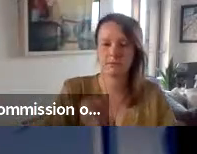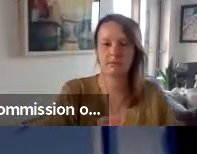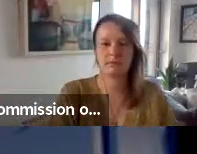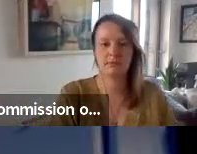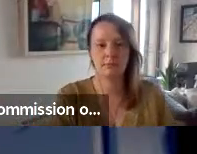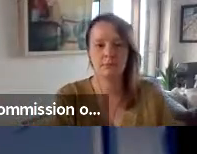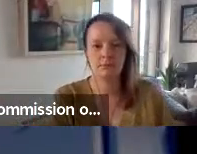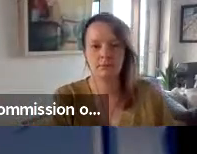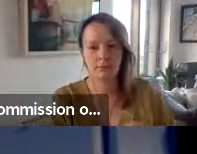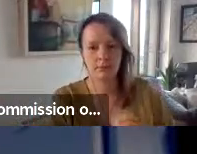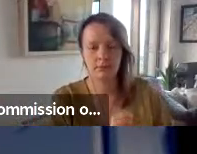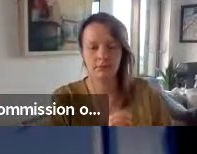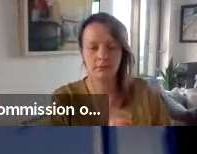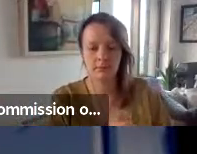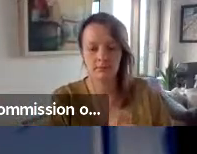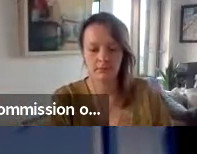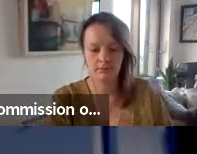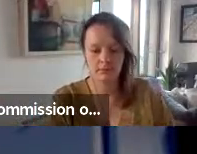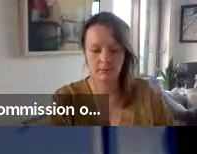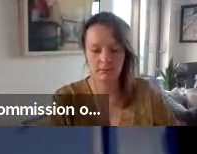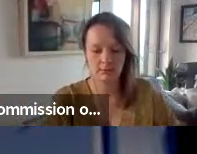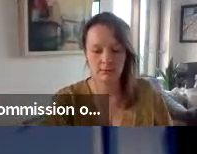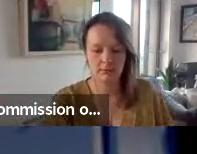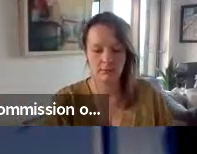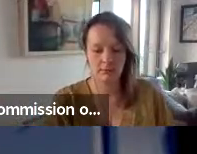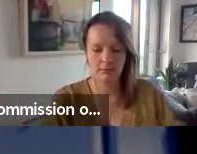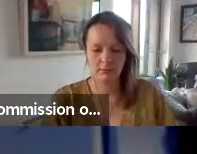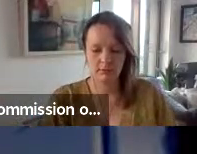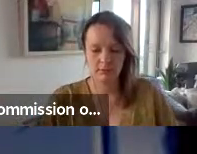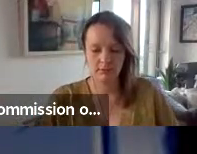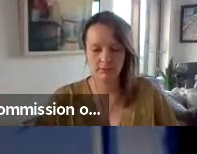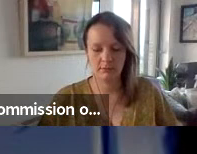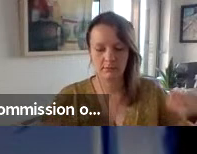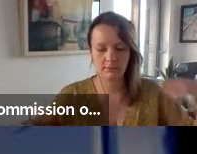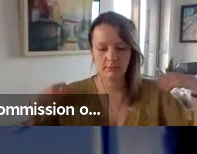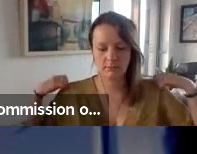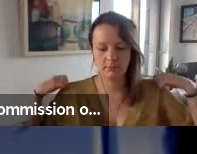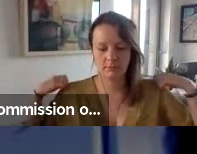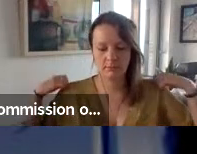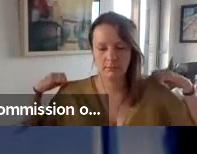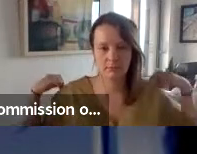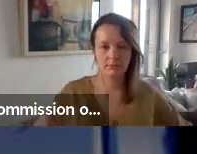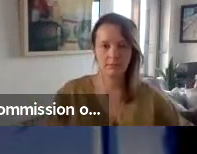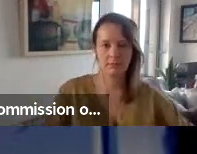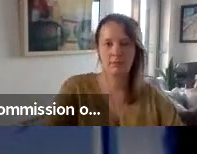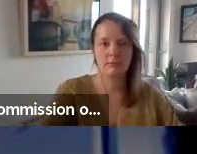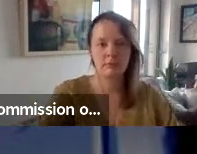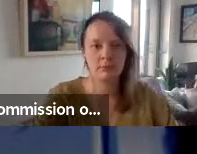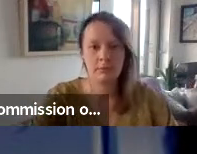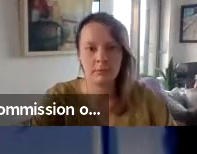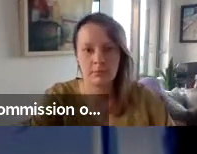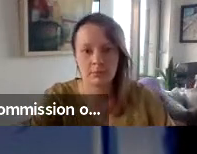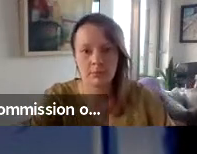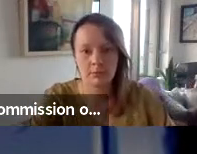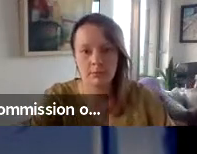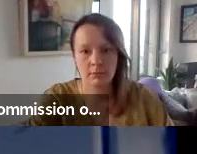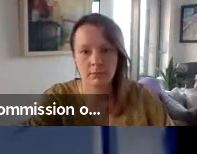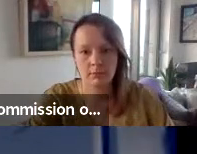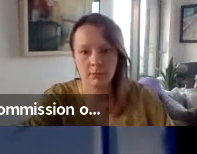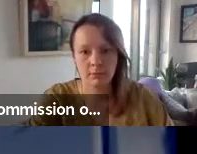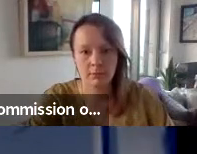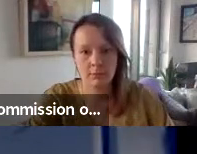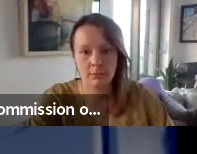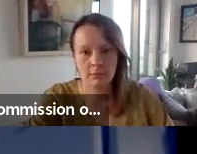entitlements. 4, be clear, user-friendly and accessible to all, involving people who have